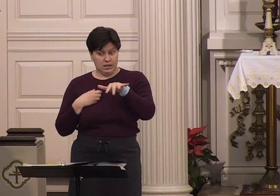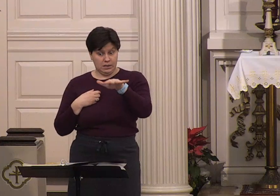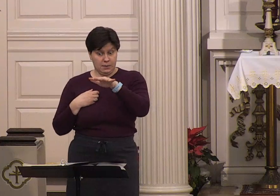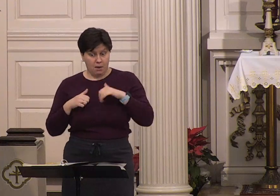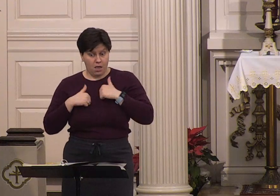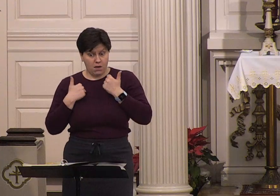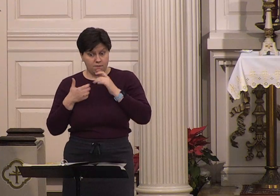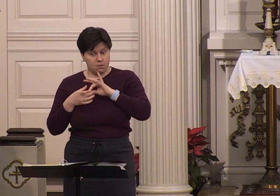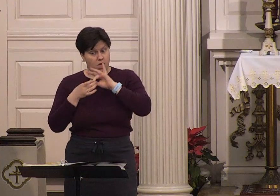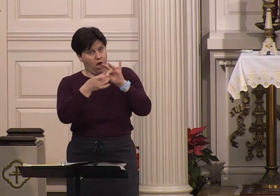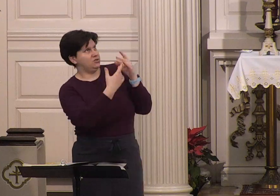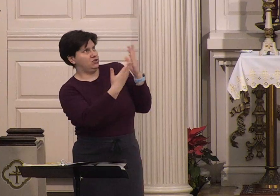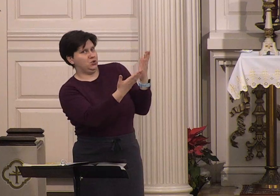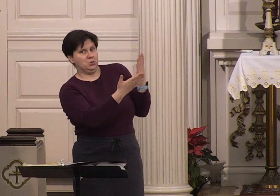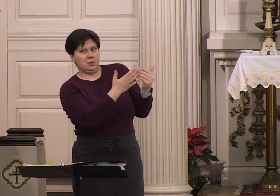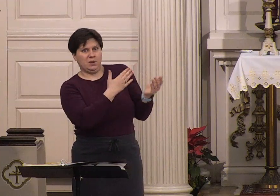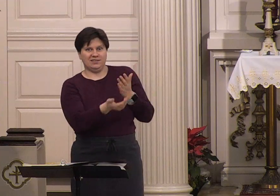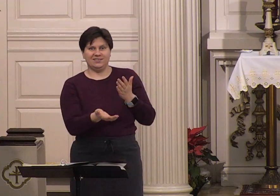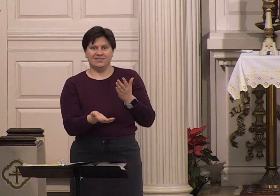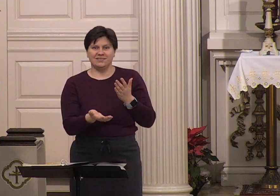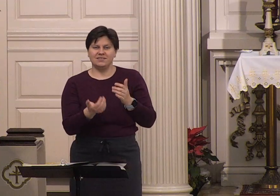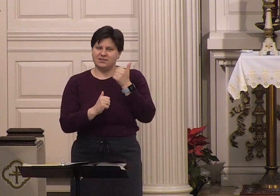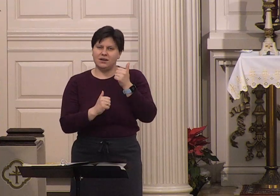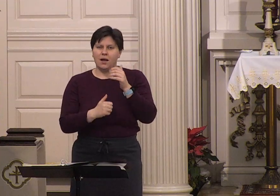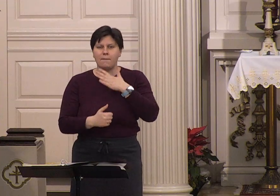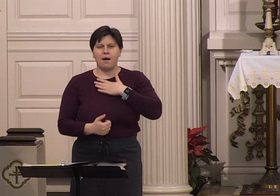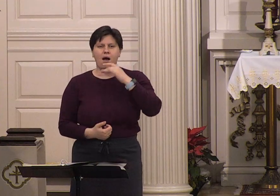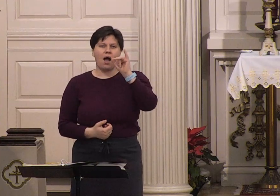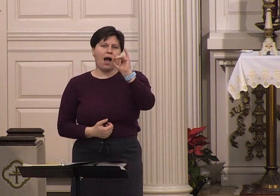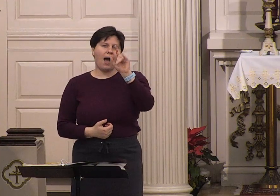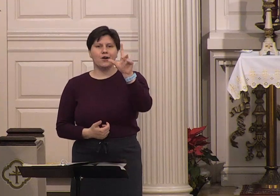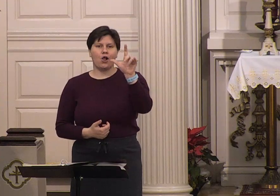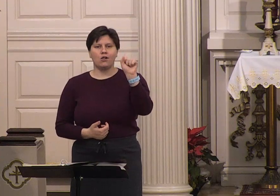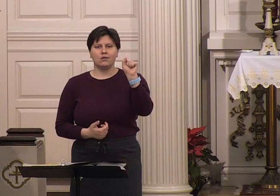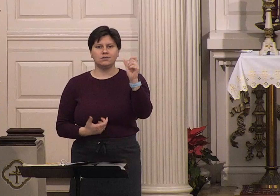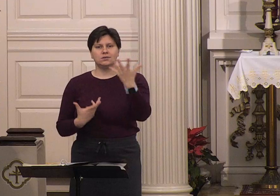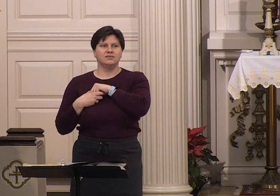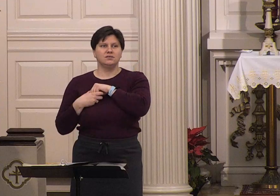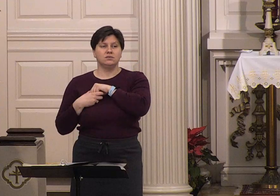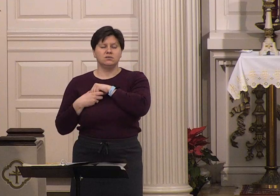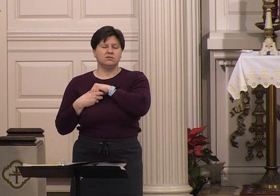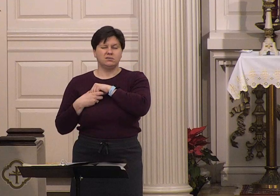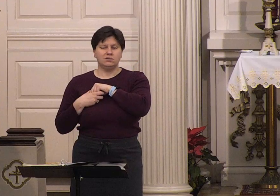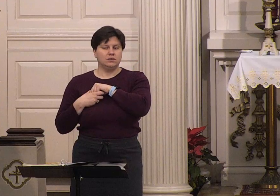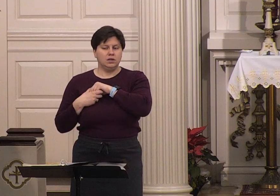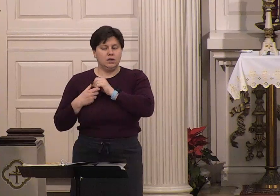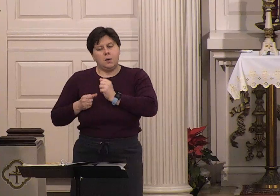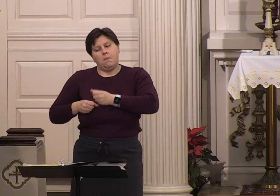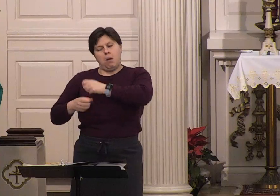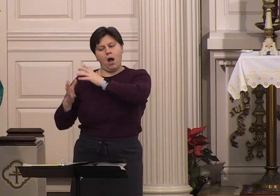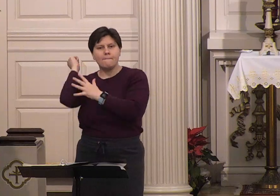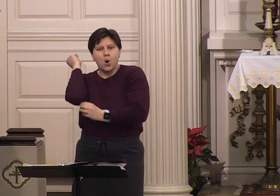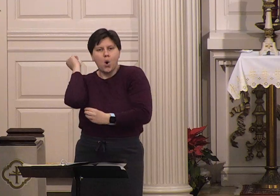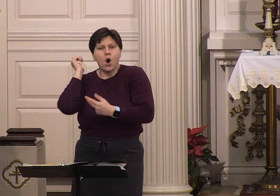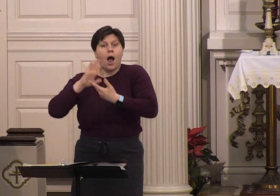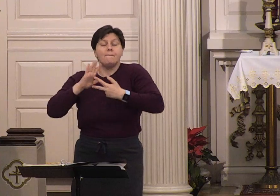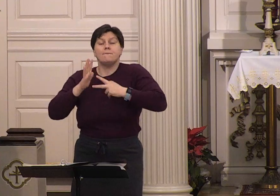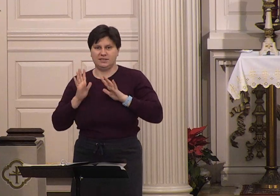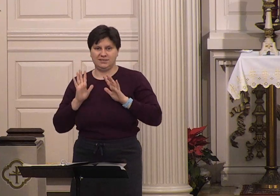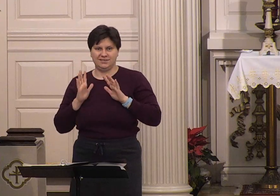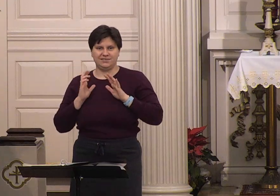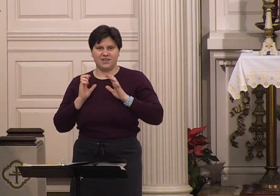of the time, I put my idols in that space. But today, I'm going to be poor on purpose, throwing out